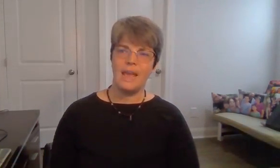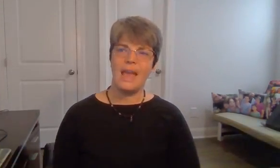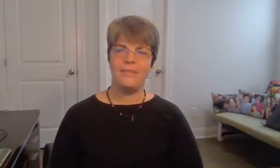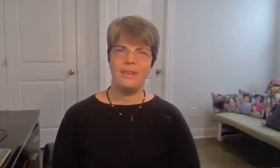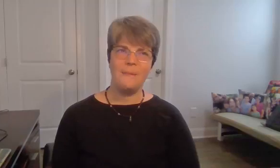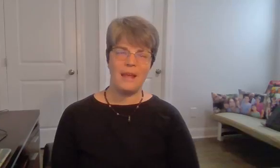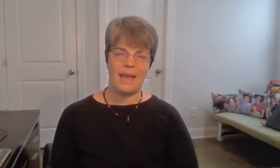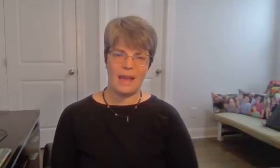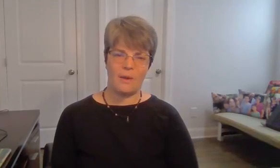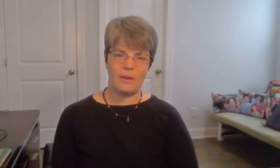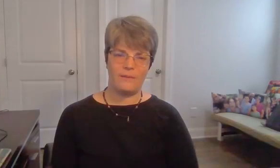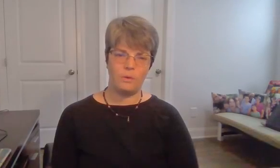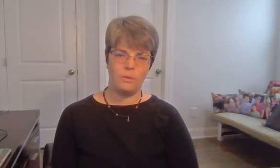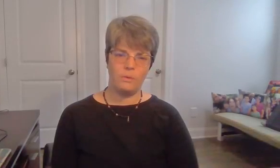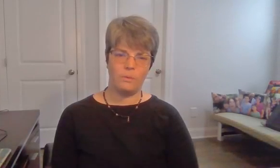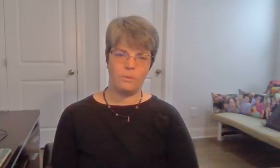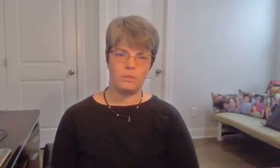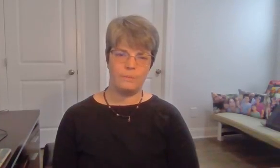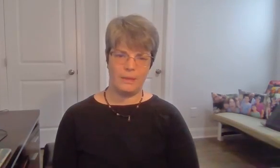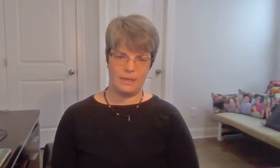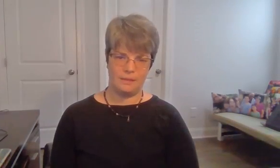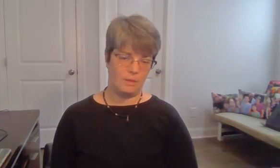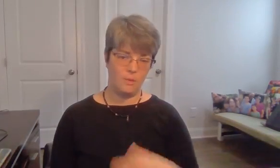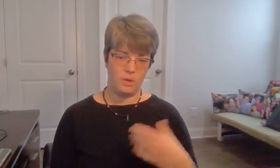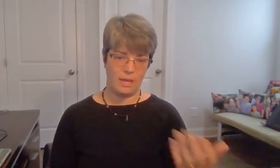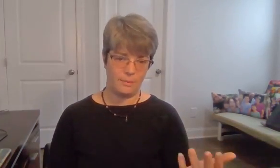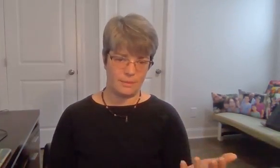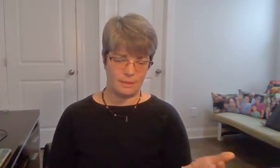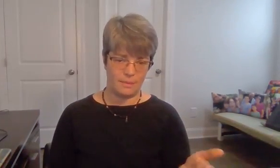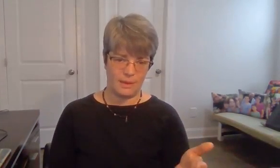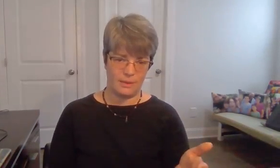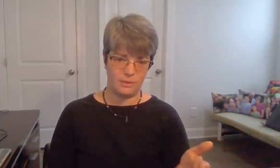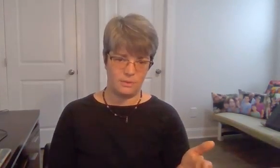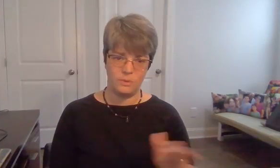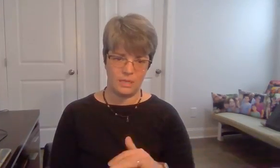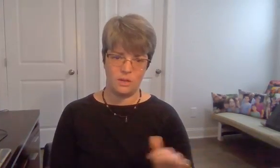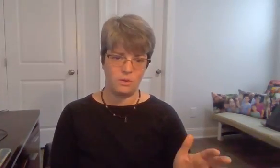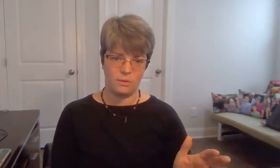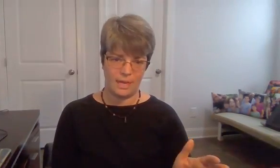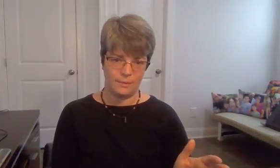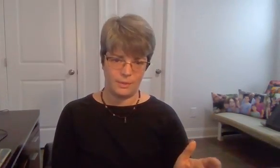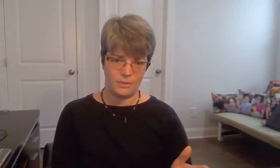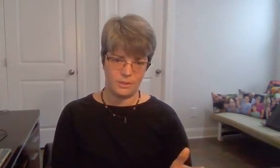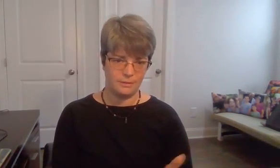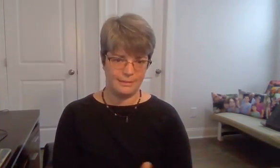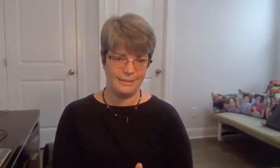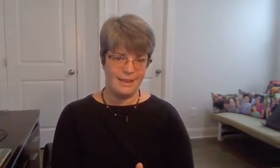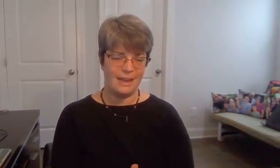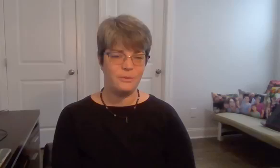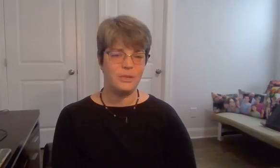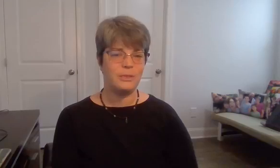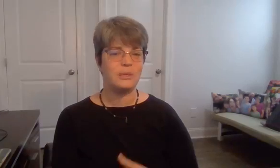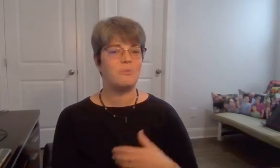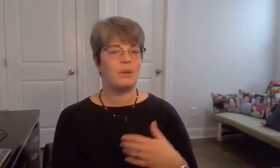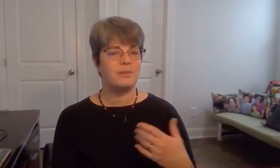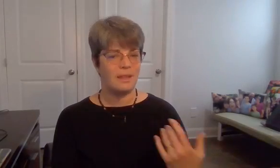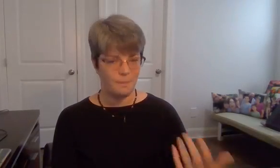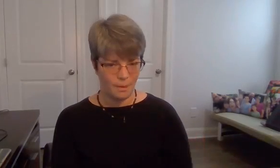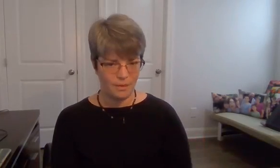And think about how if you were communicating with somebody else who didn't know your language and you wanted to express to them this